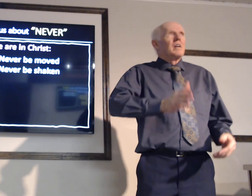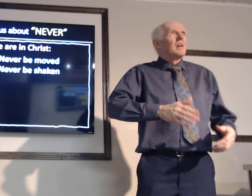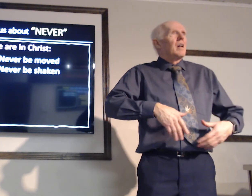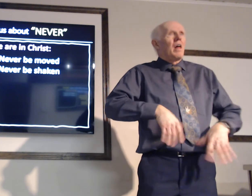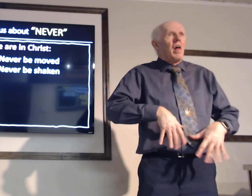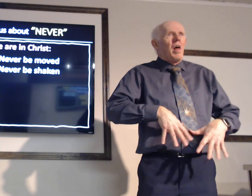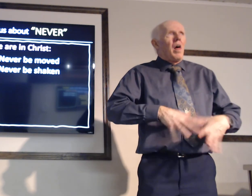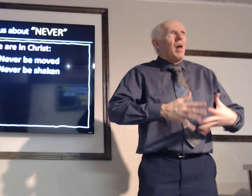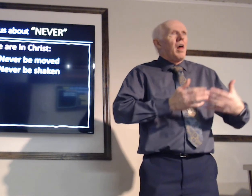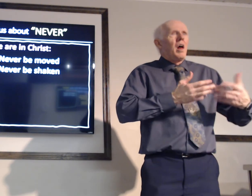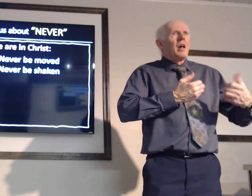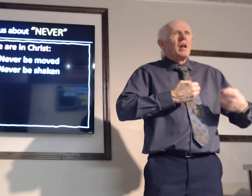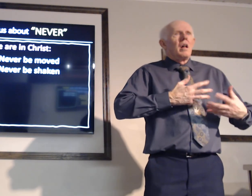Never be shaken